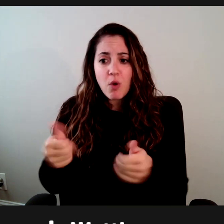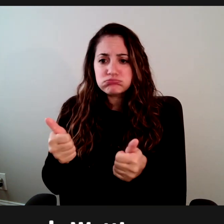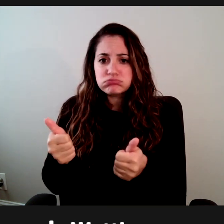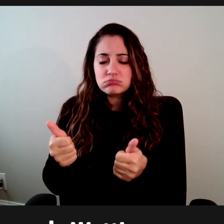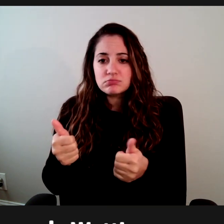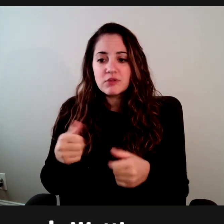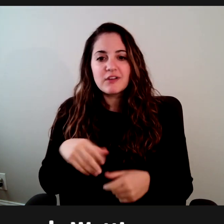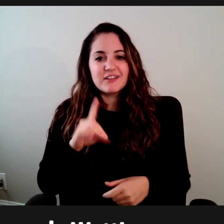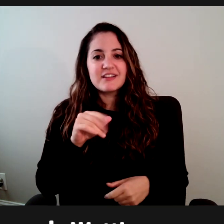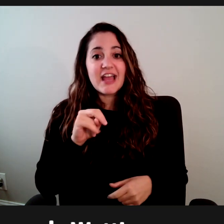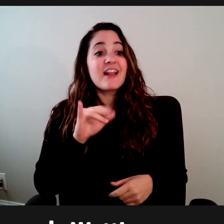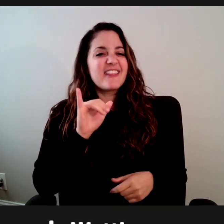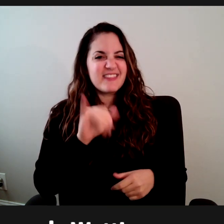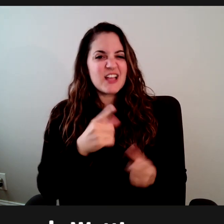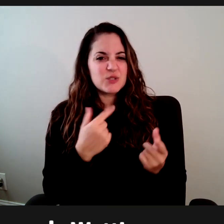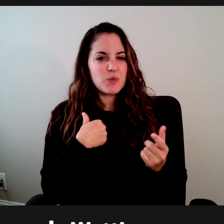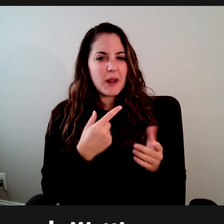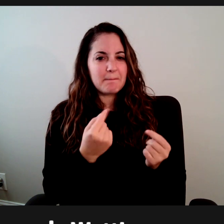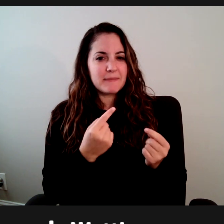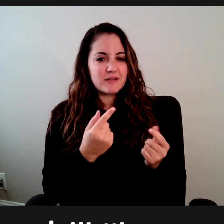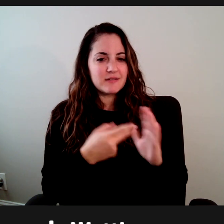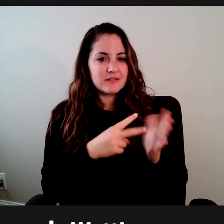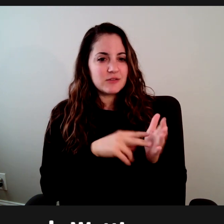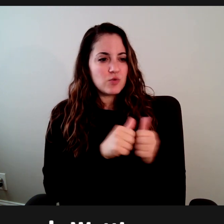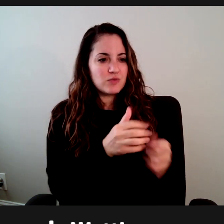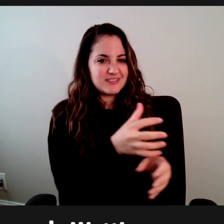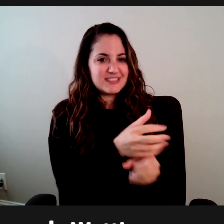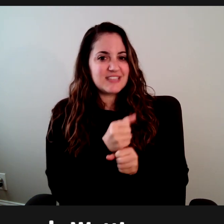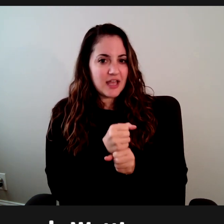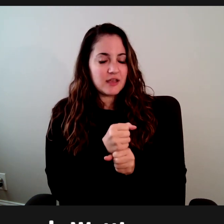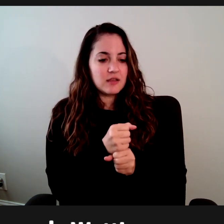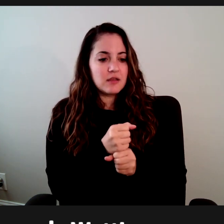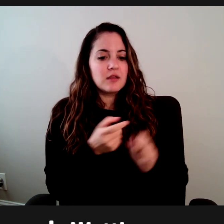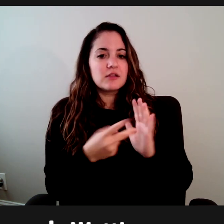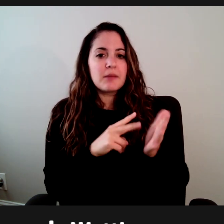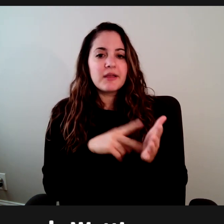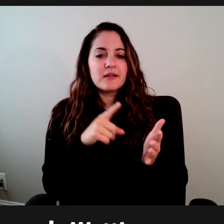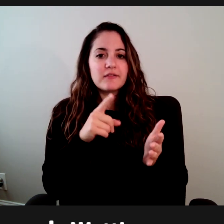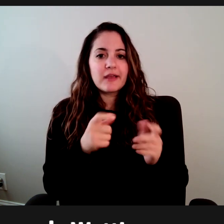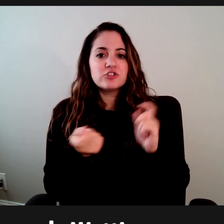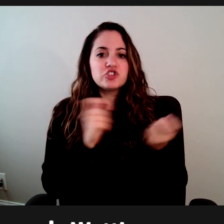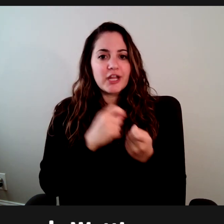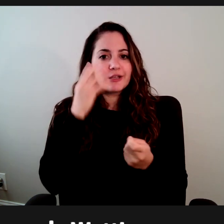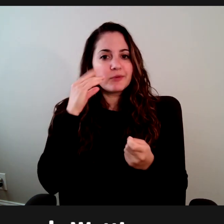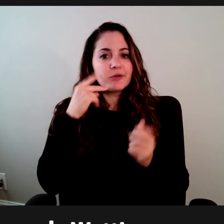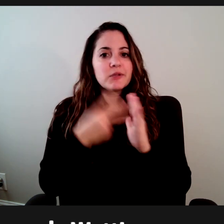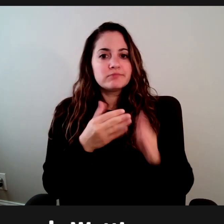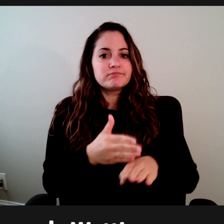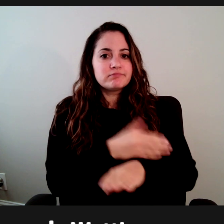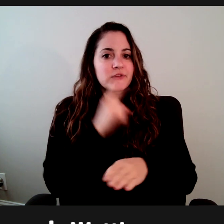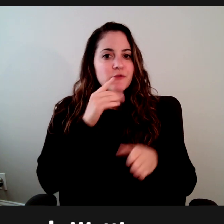down on the floor right now. That's what I meant by take. Yeah, okay. Inviting them to claim the thing that's going to enhance the experience for